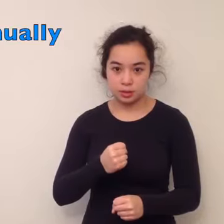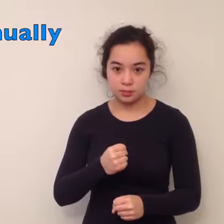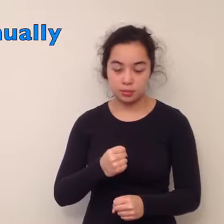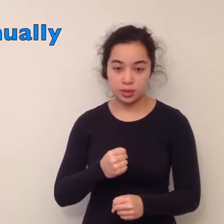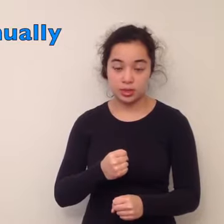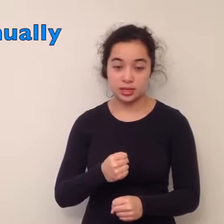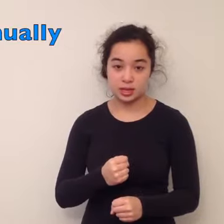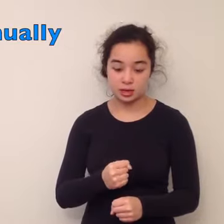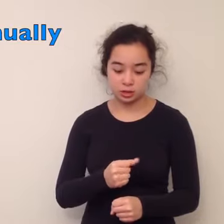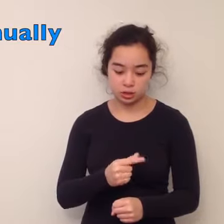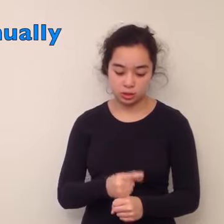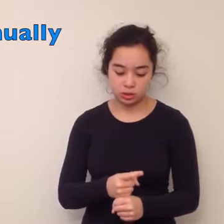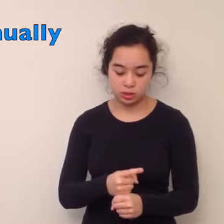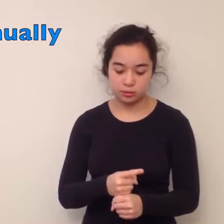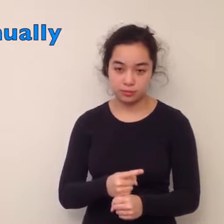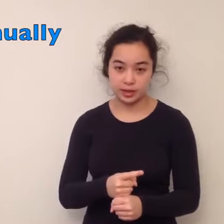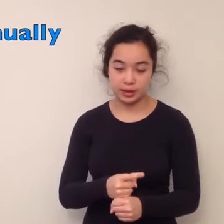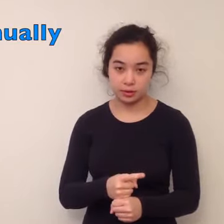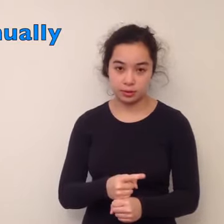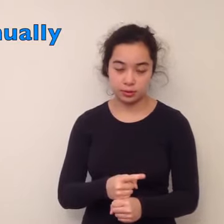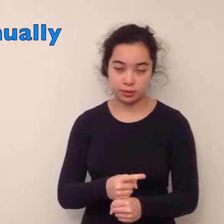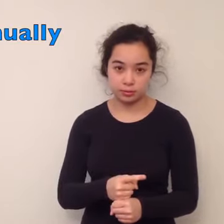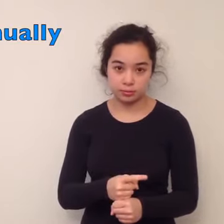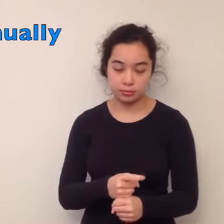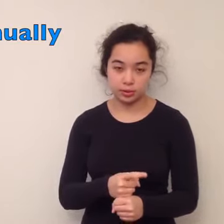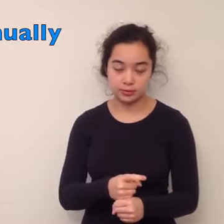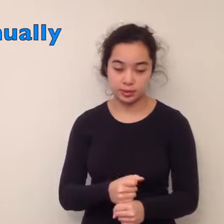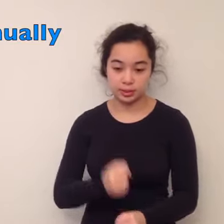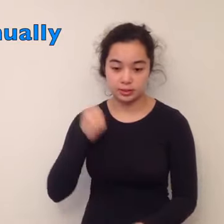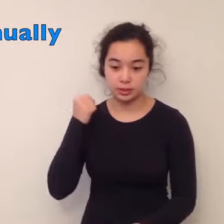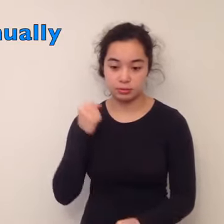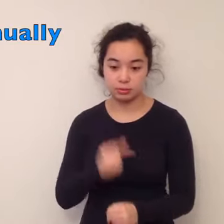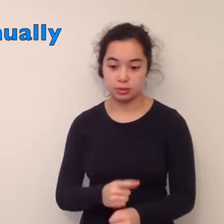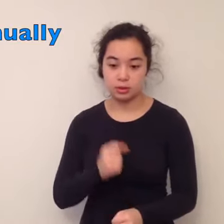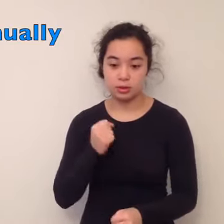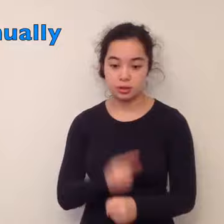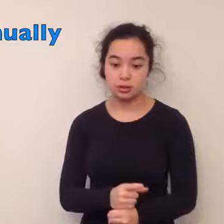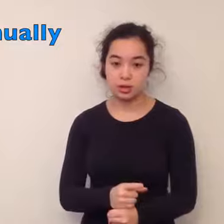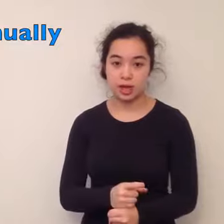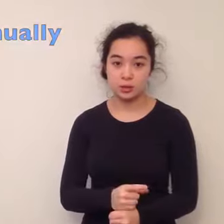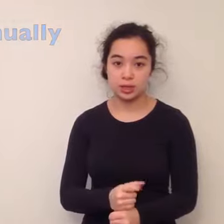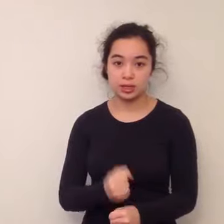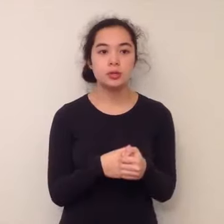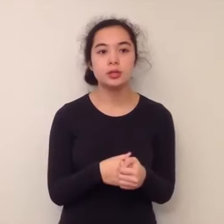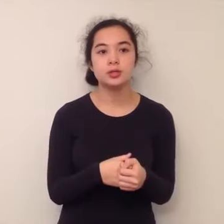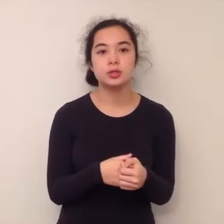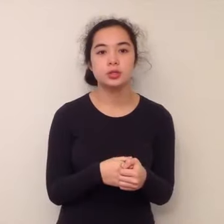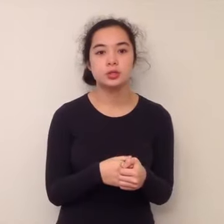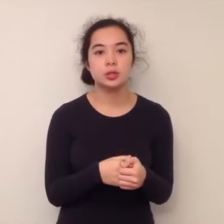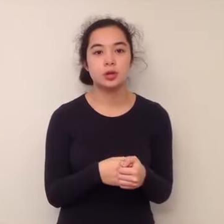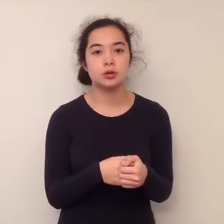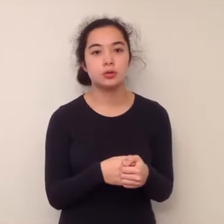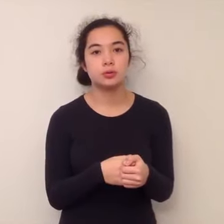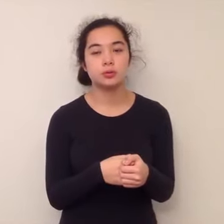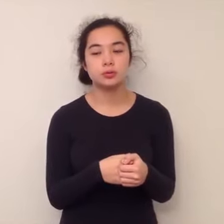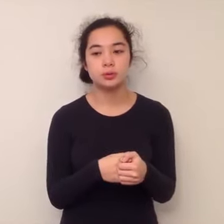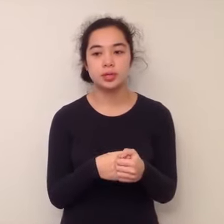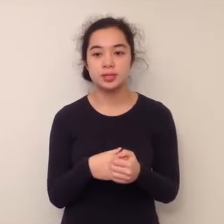then when they touch, flick out your pointy finger. So, annually. So, in sign